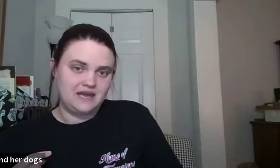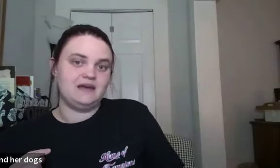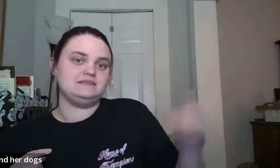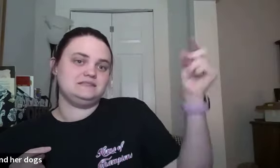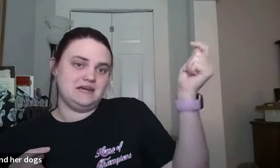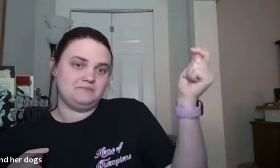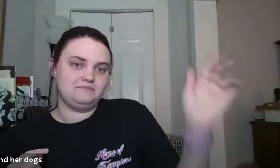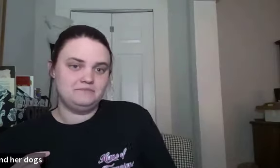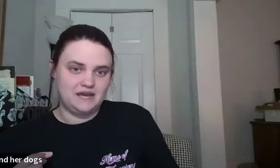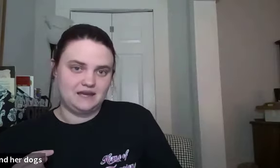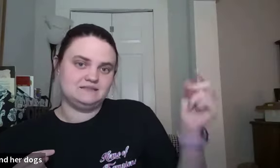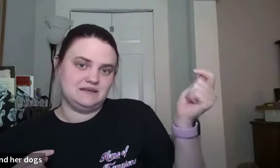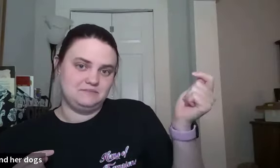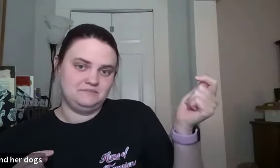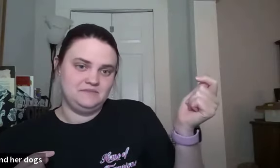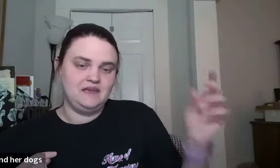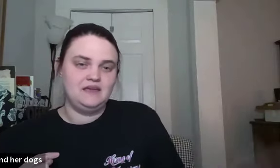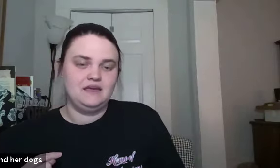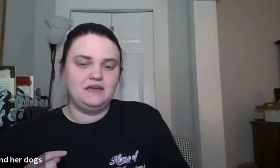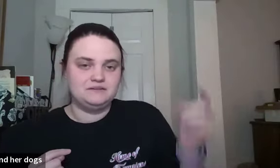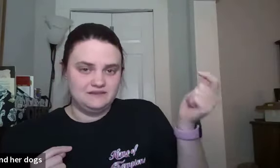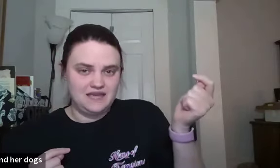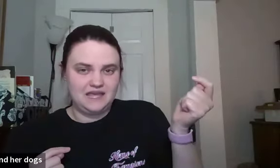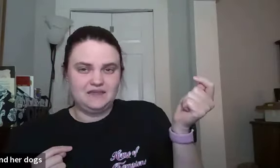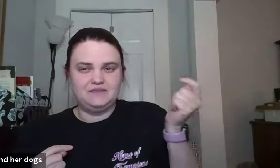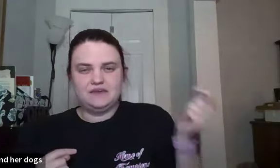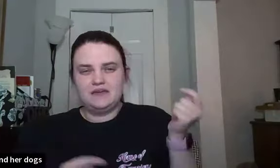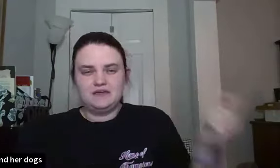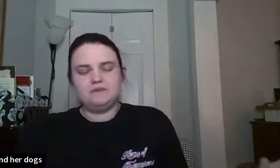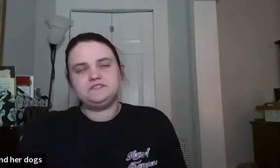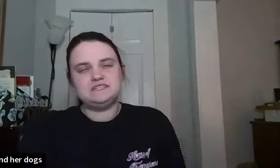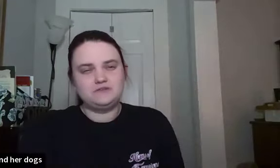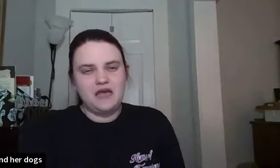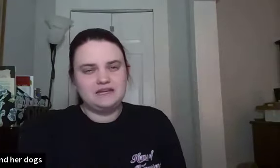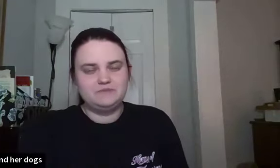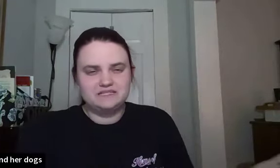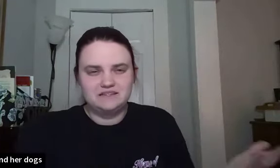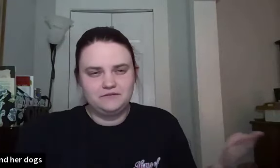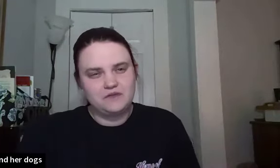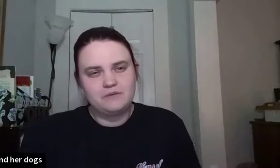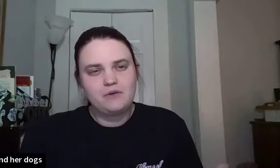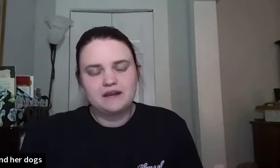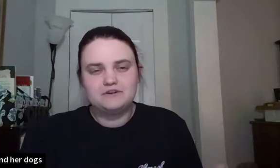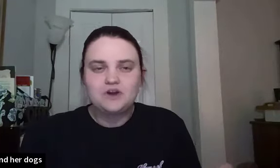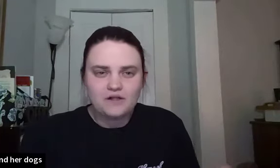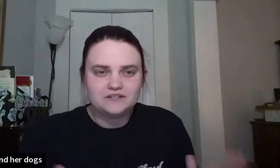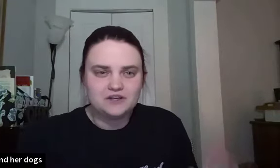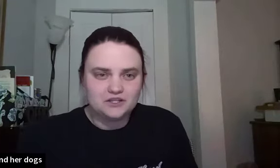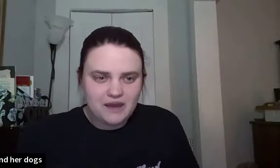pat, snap, pat, snap. And the emphasis for that is basically if you think about whenever you're calling your dog, you pat in